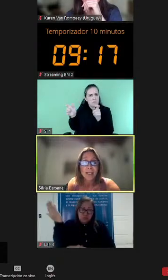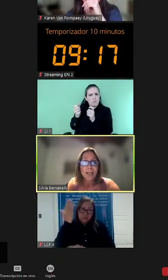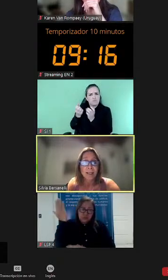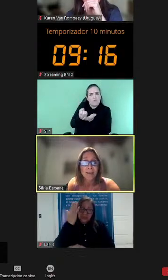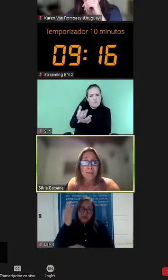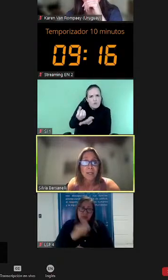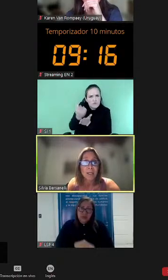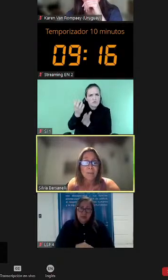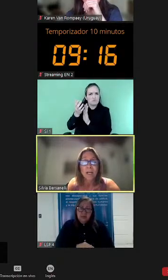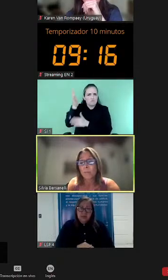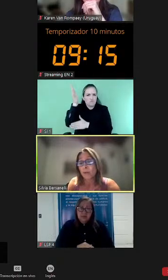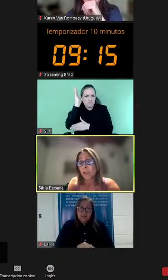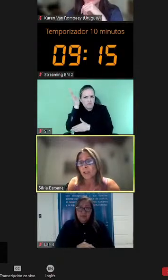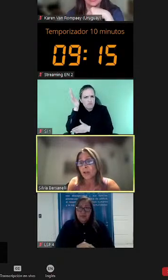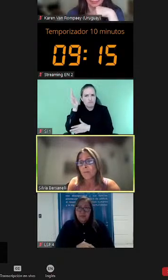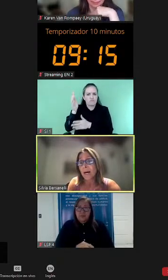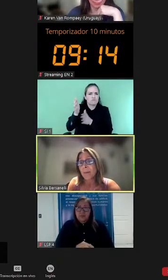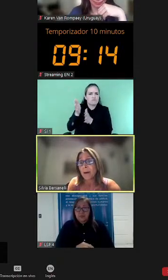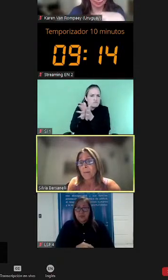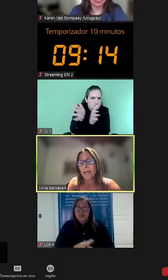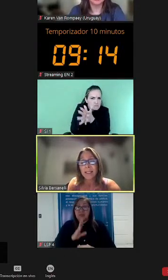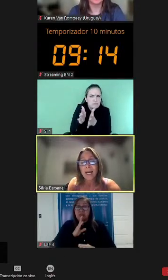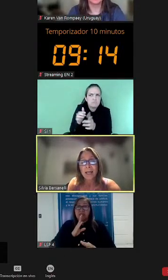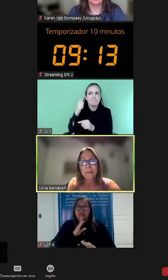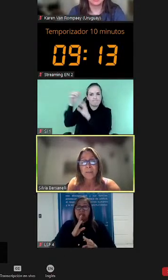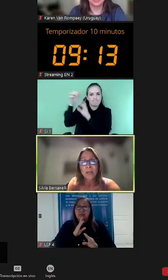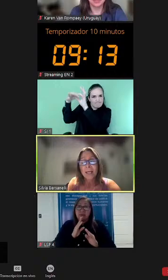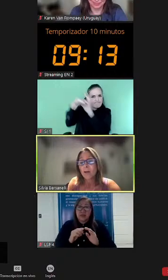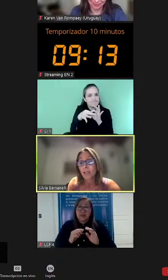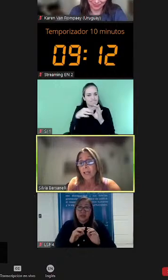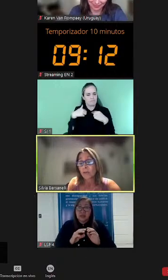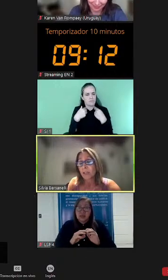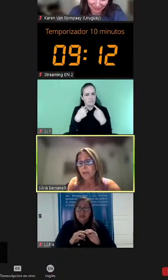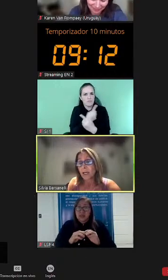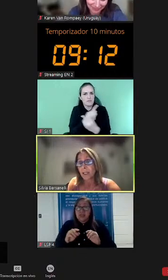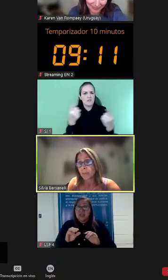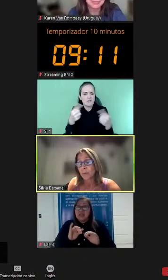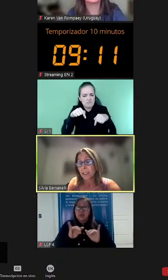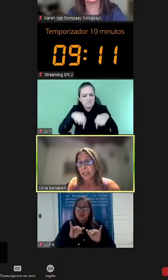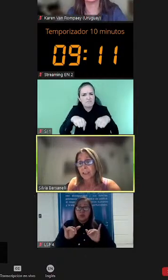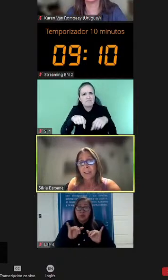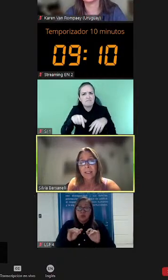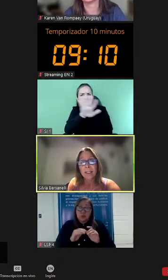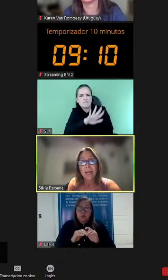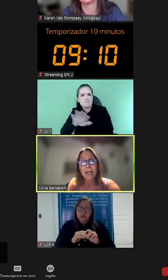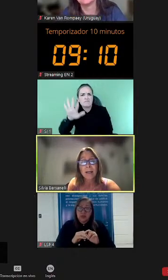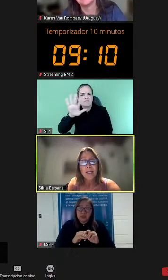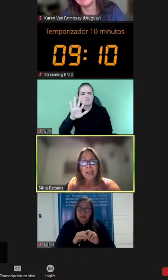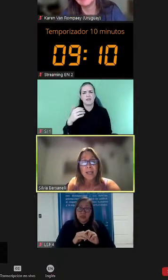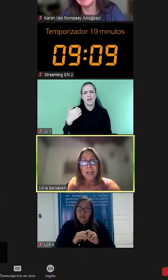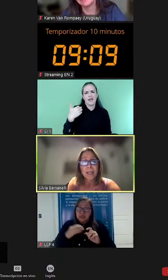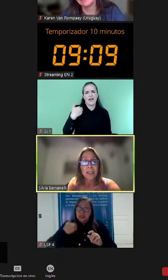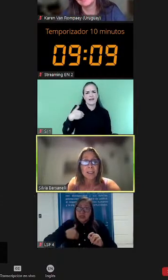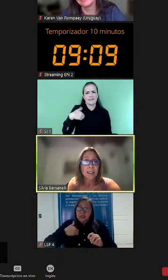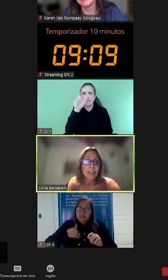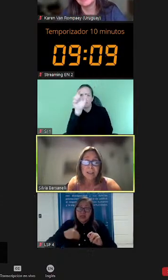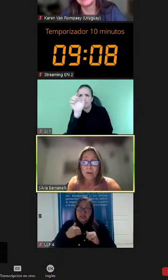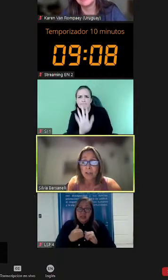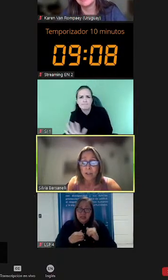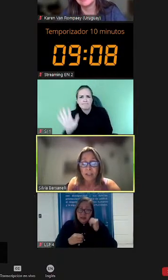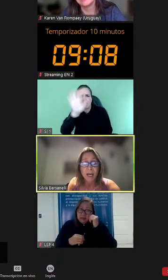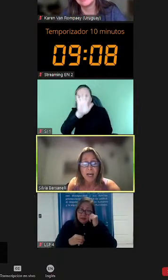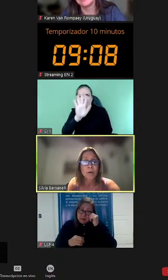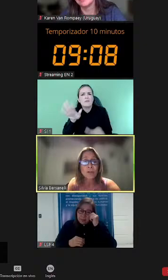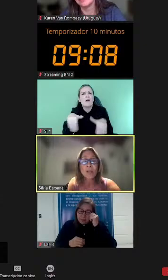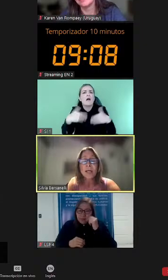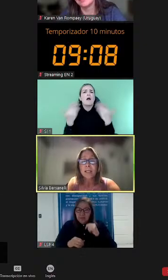one of the presenters said my presentation is going to talk about what has happened in the republic